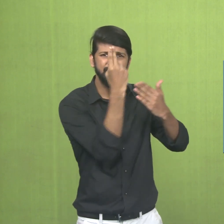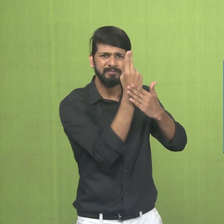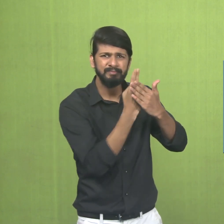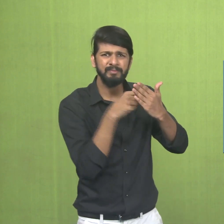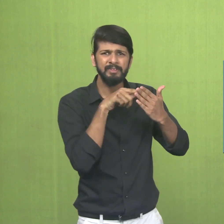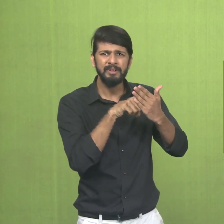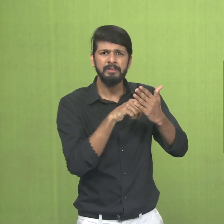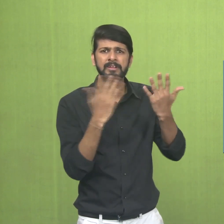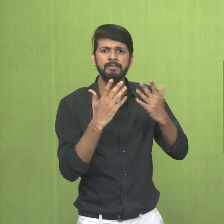The painting